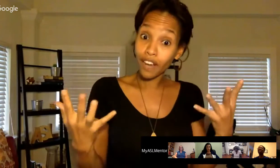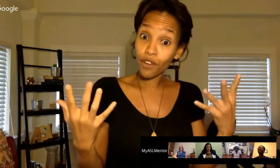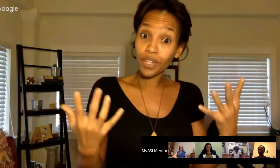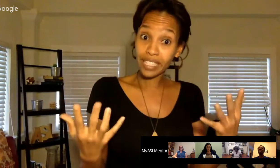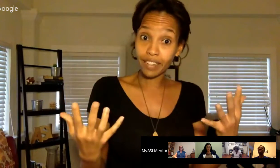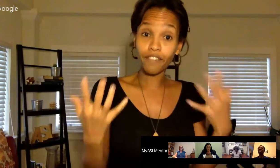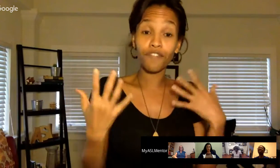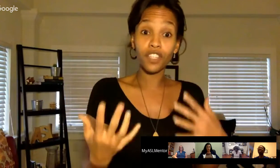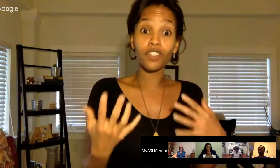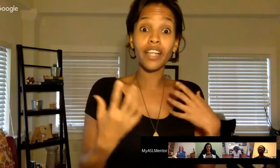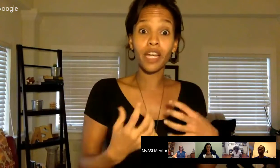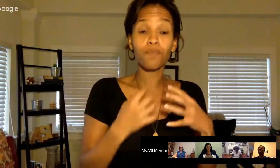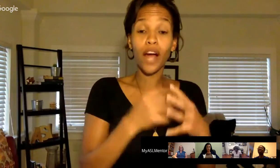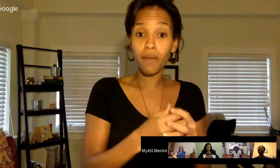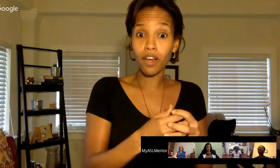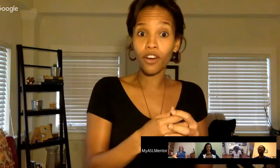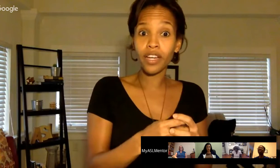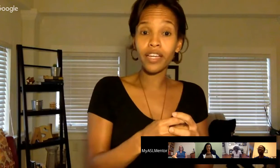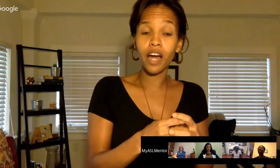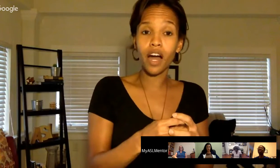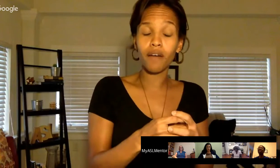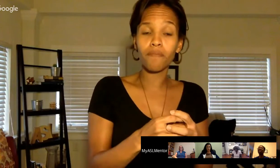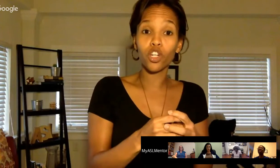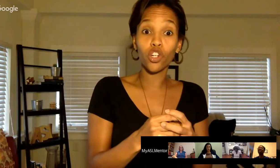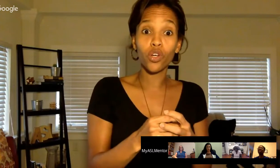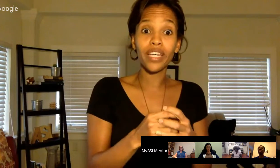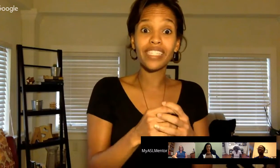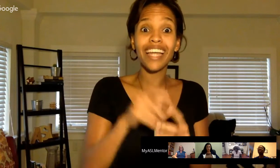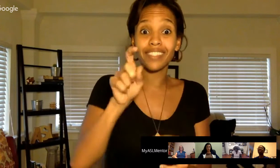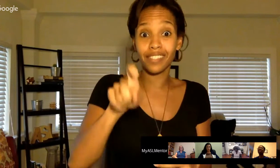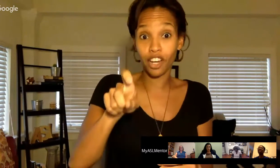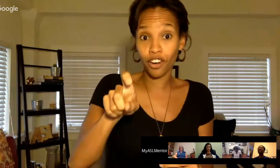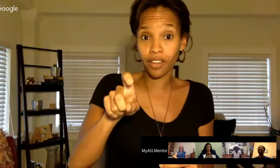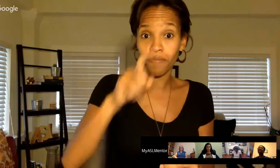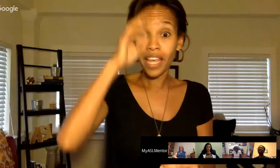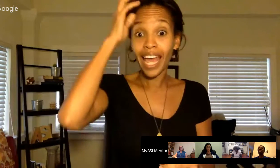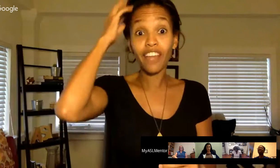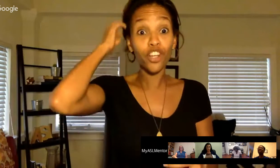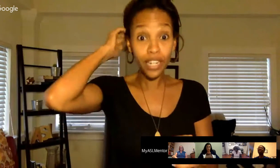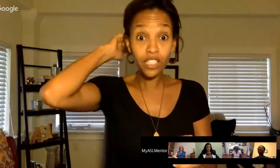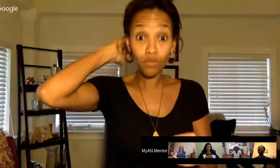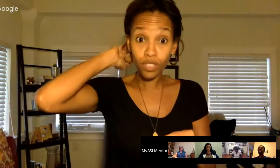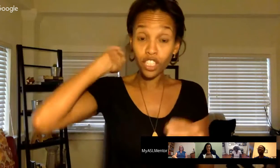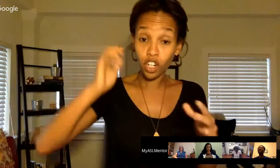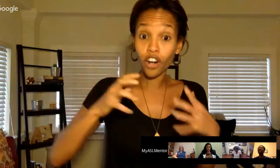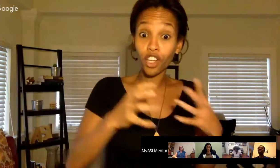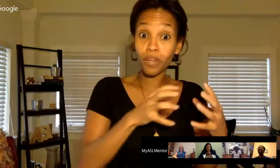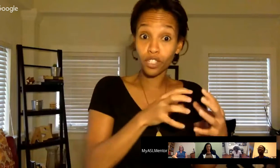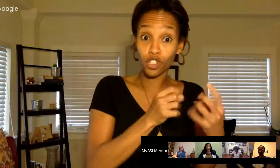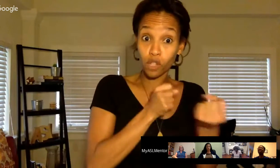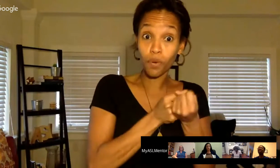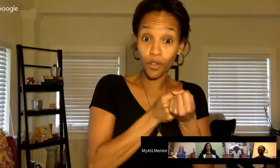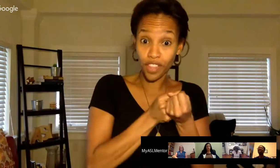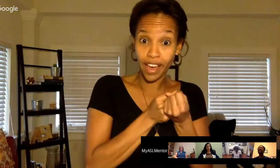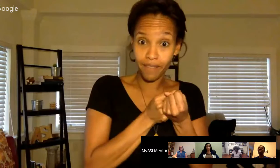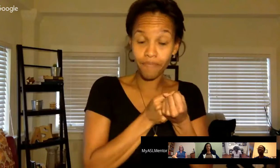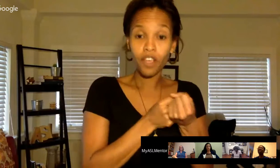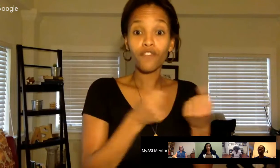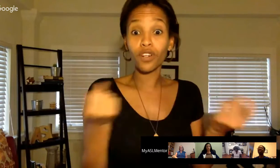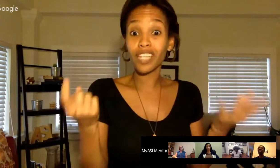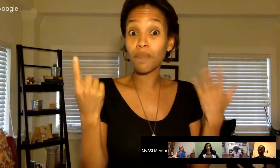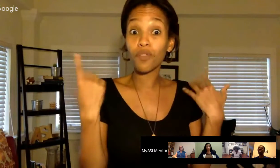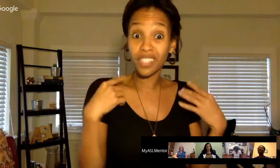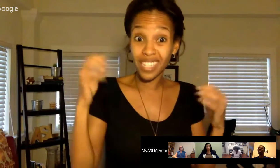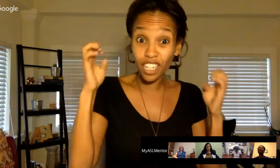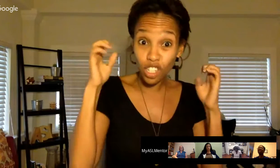for whatever reason, feel like primary is necessary, and there is a really good argument to support that.